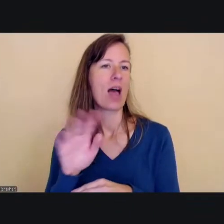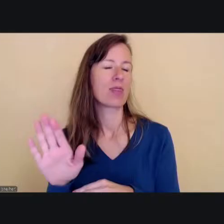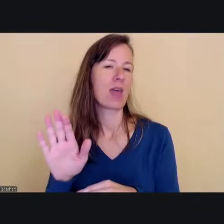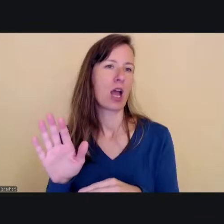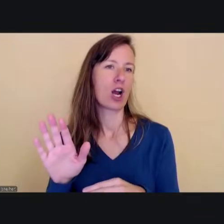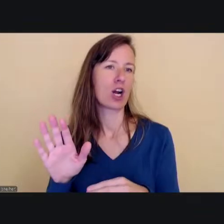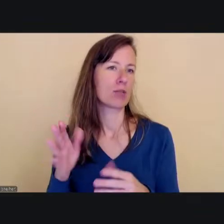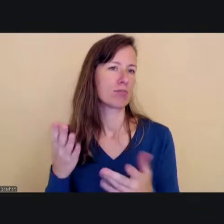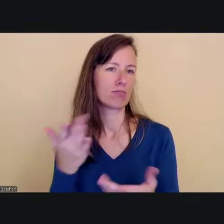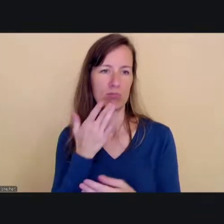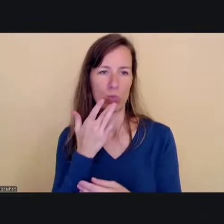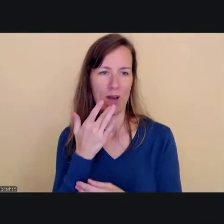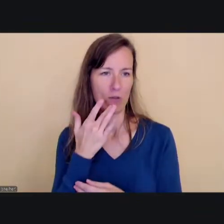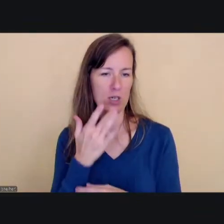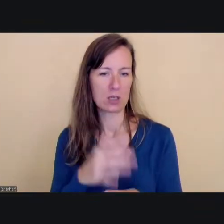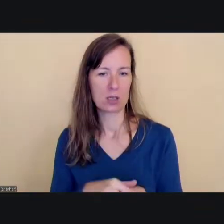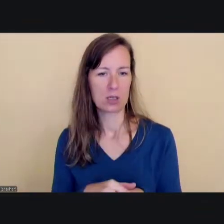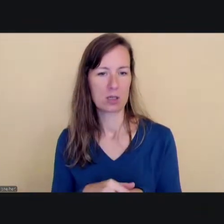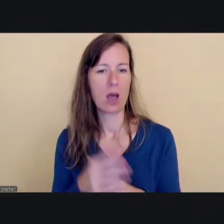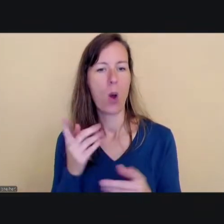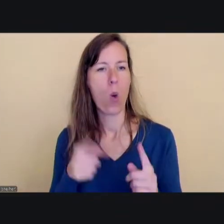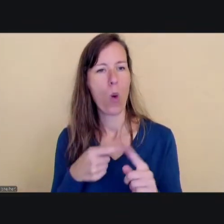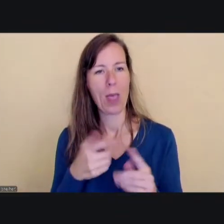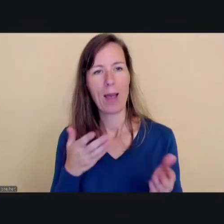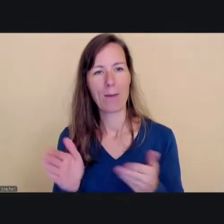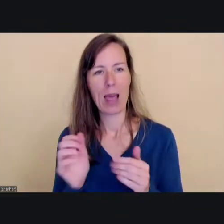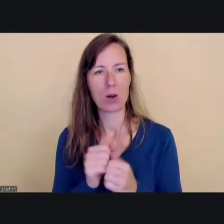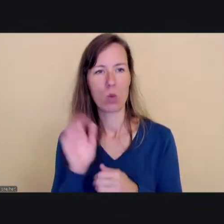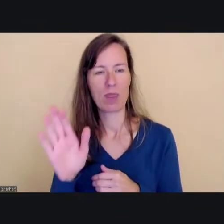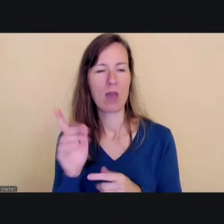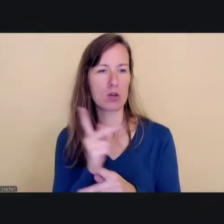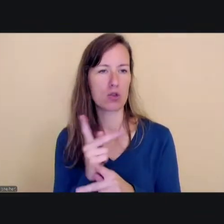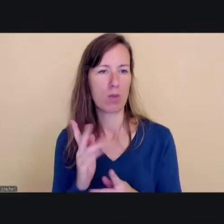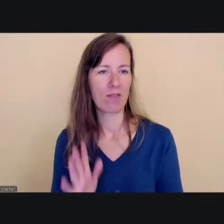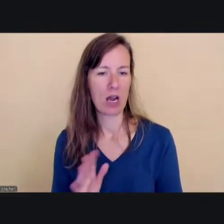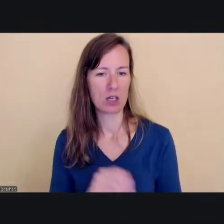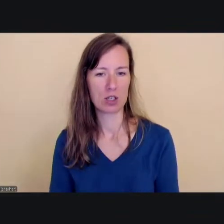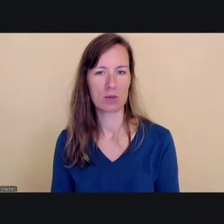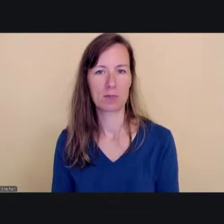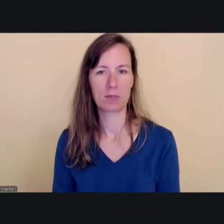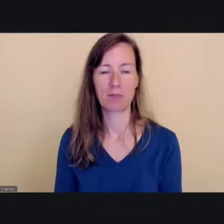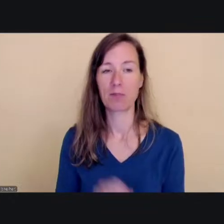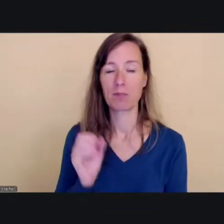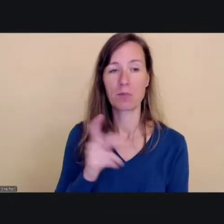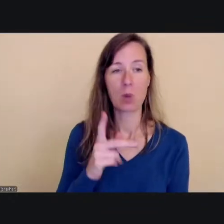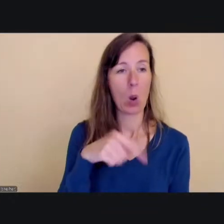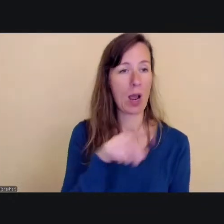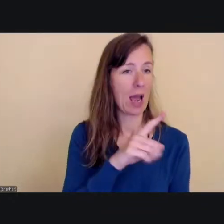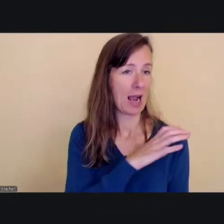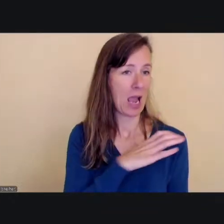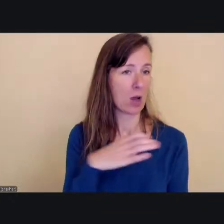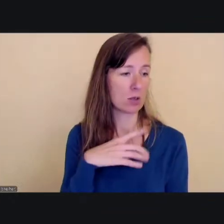their supervisor. Okay. Council, questions for the town administrator?